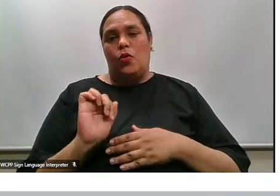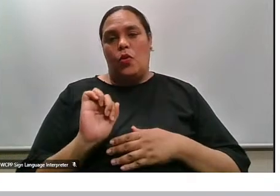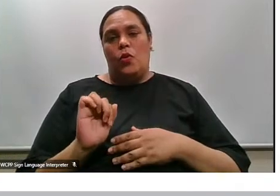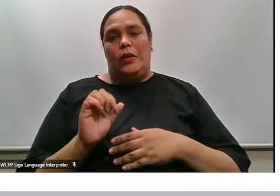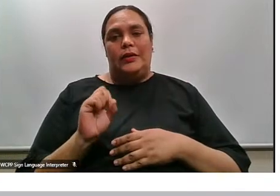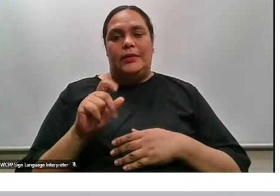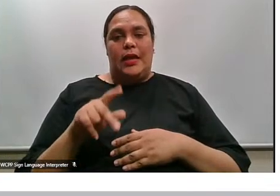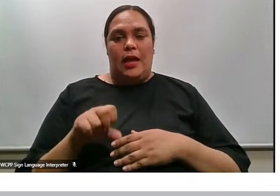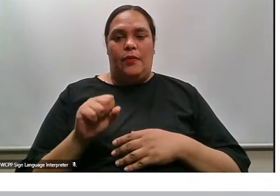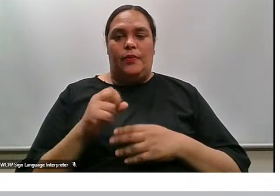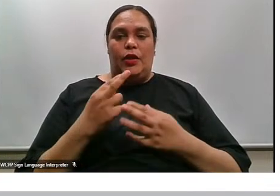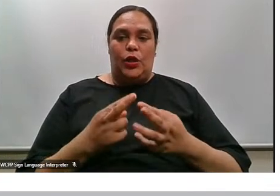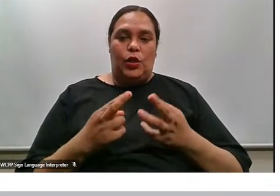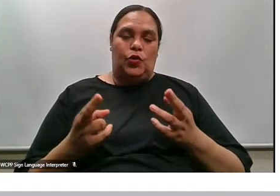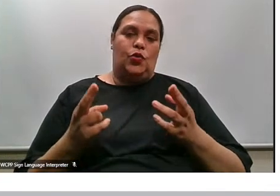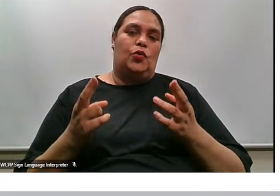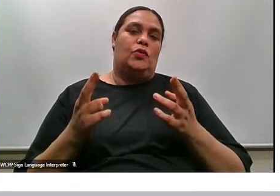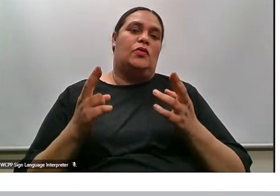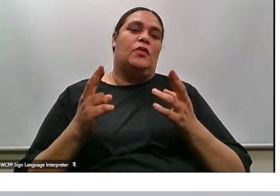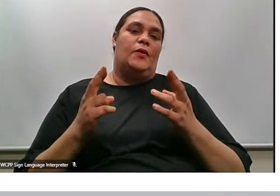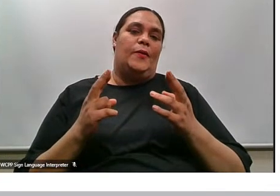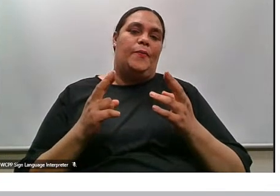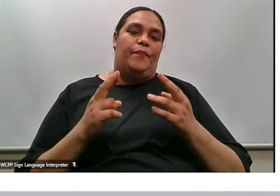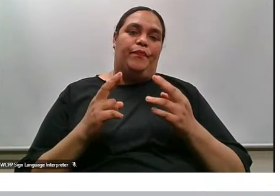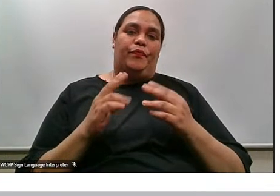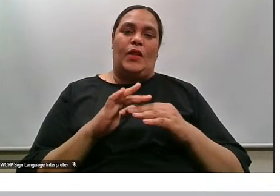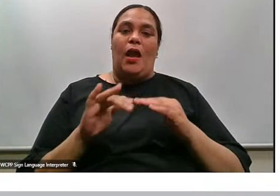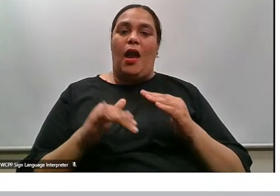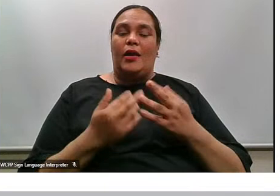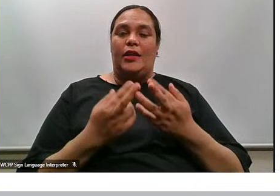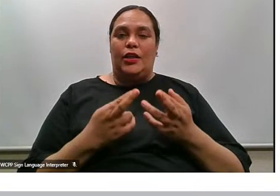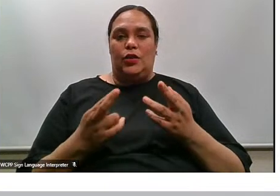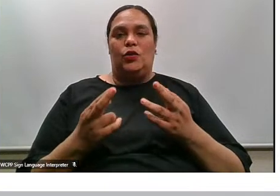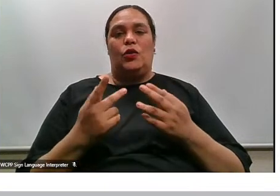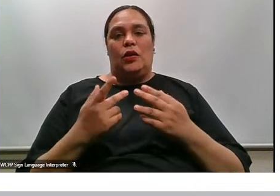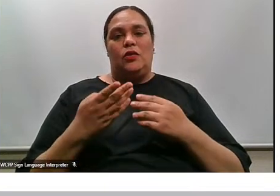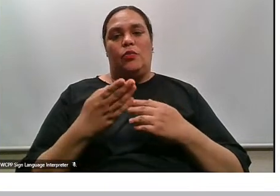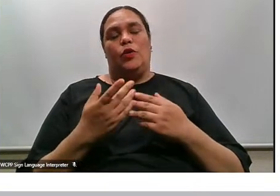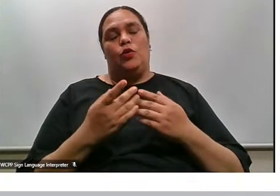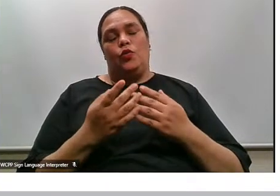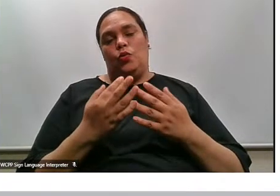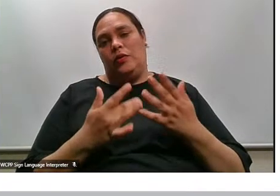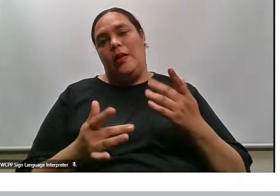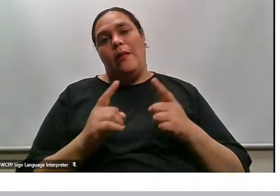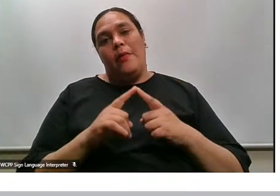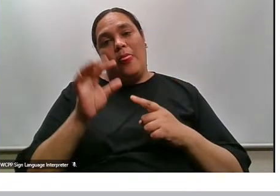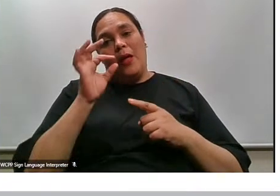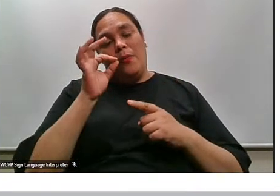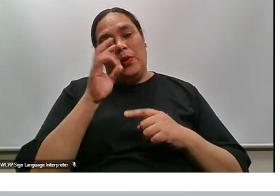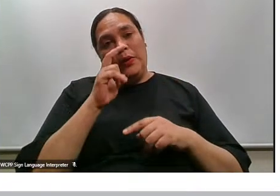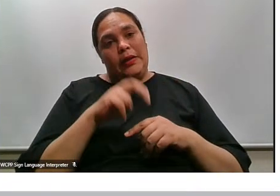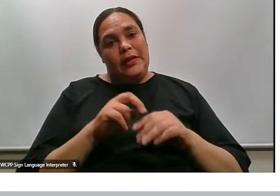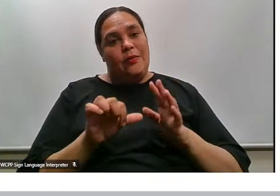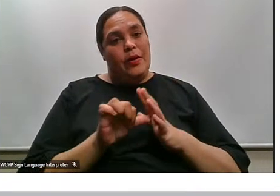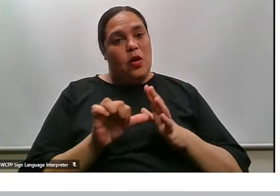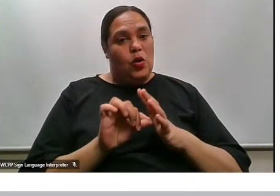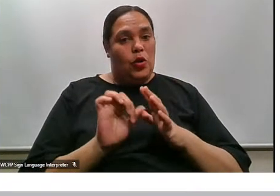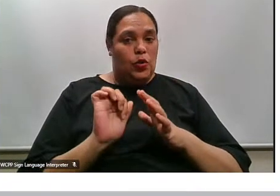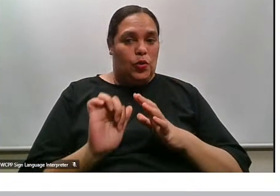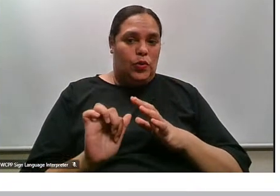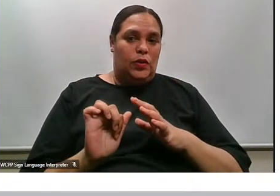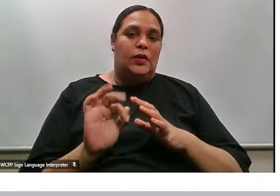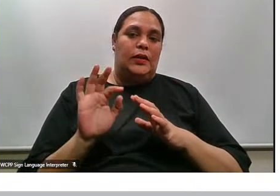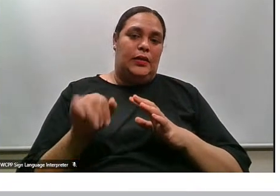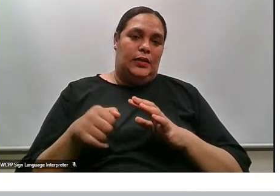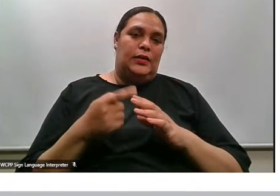SAPS resources are under-resourcing, is attended to, etc. But the policing needs and priorities is